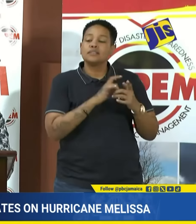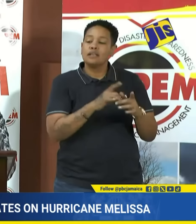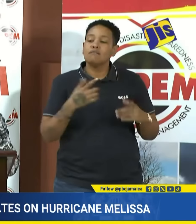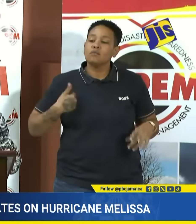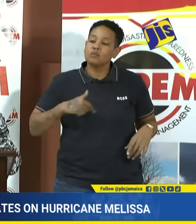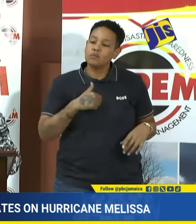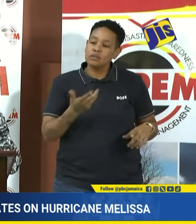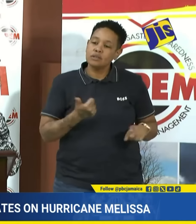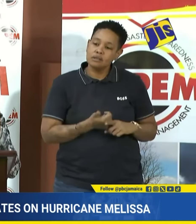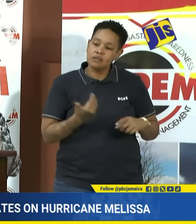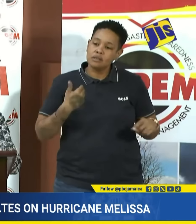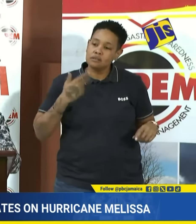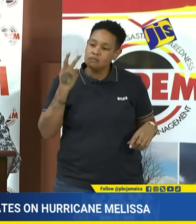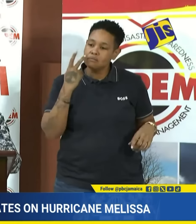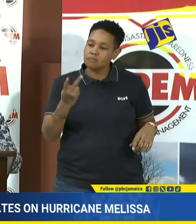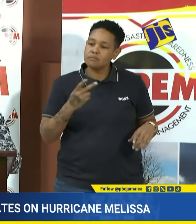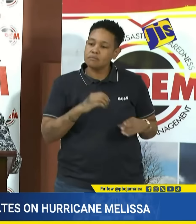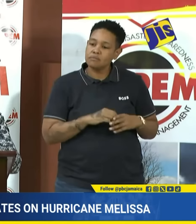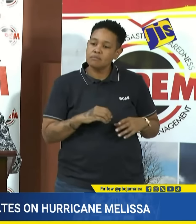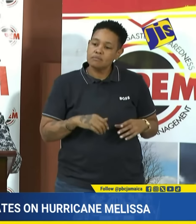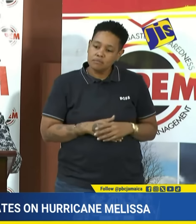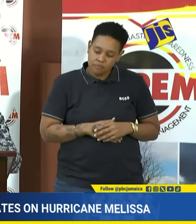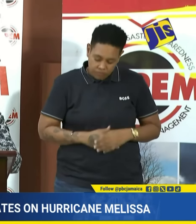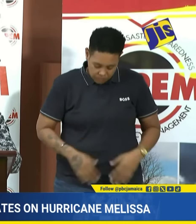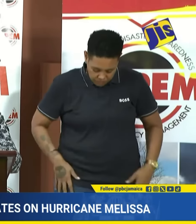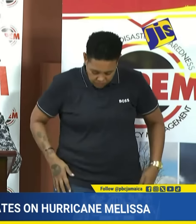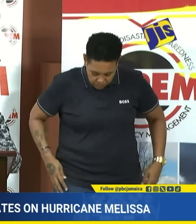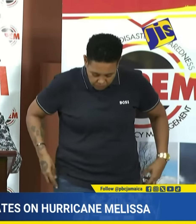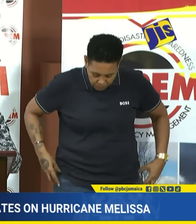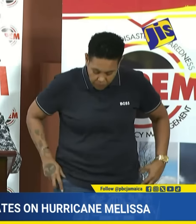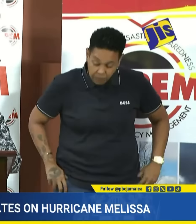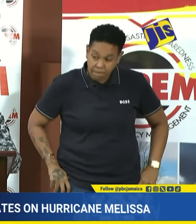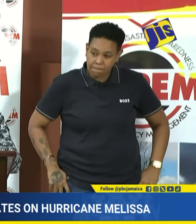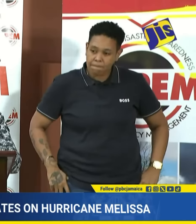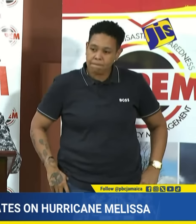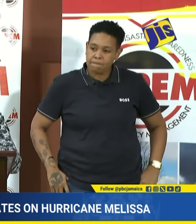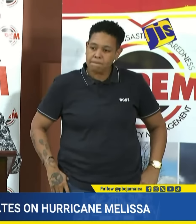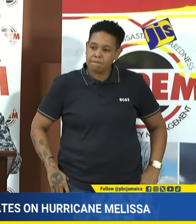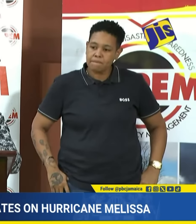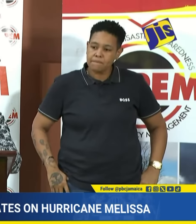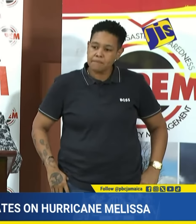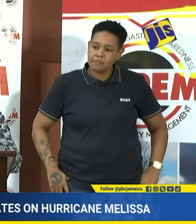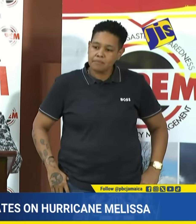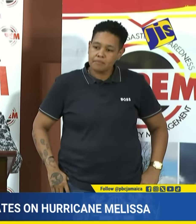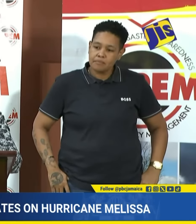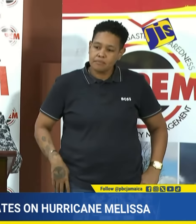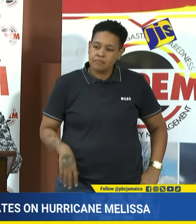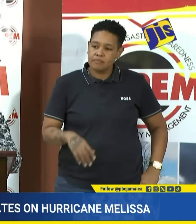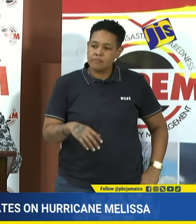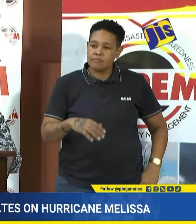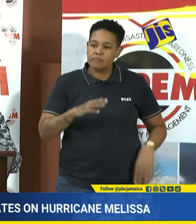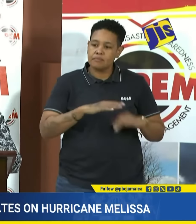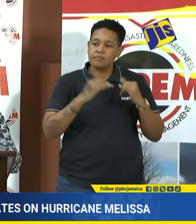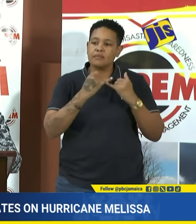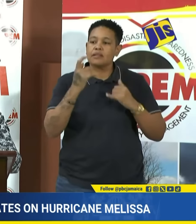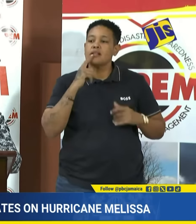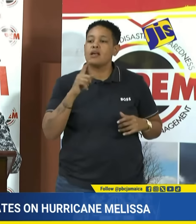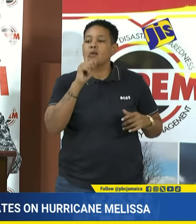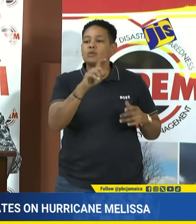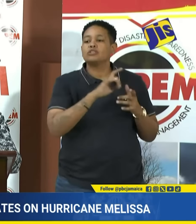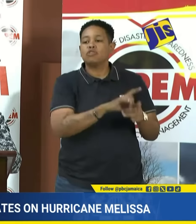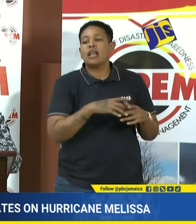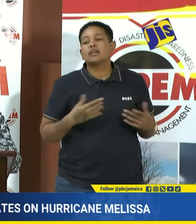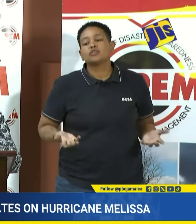that I had seen in online, and so just let me get to them. There was a